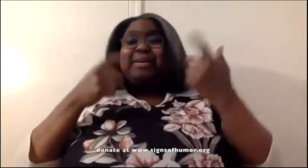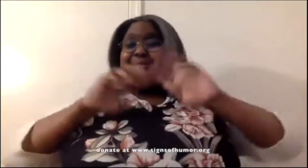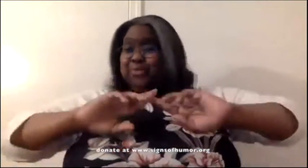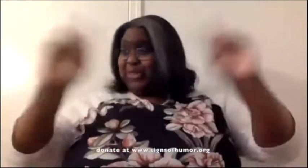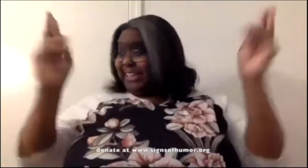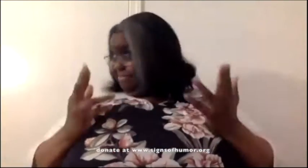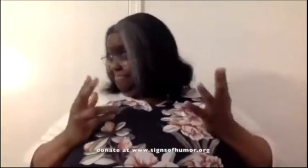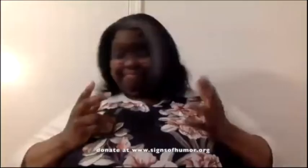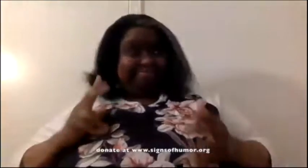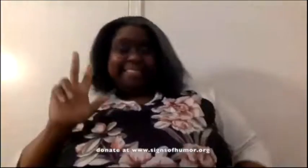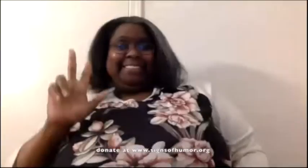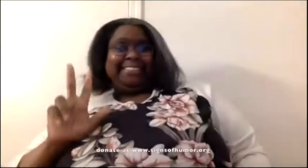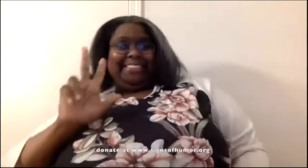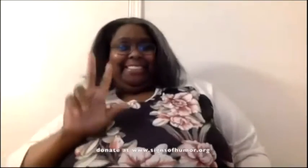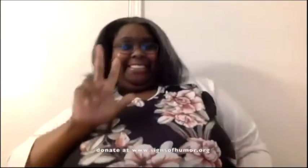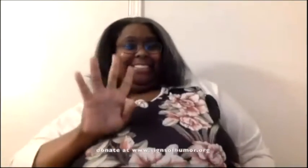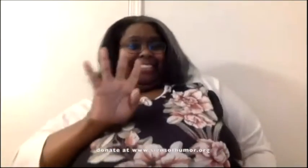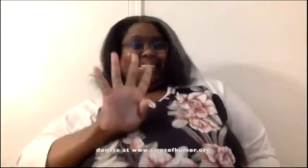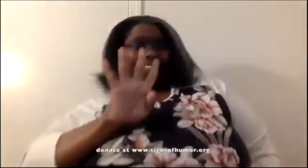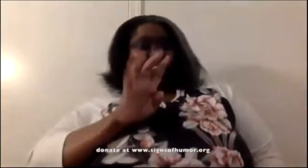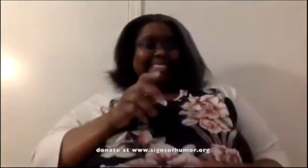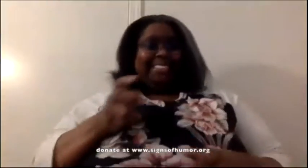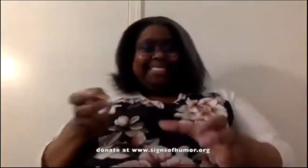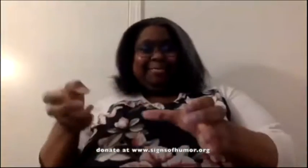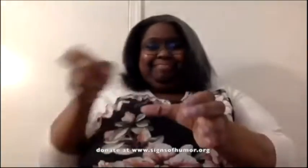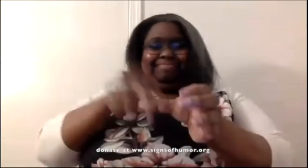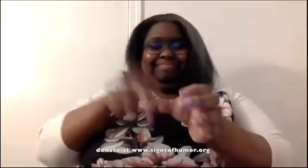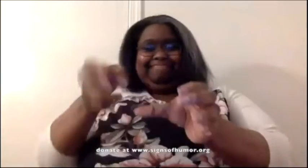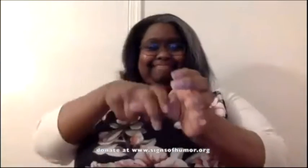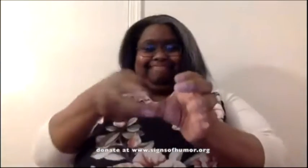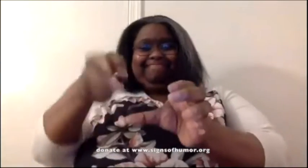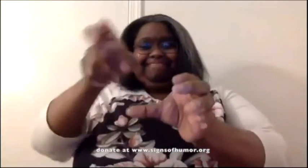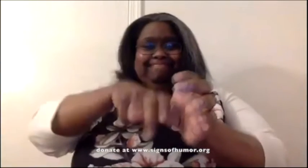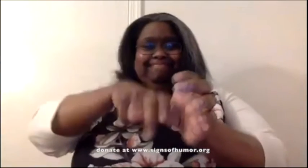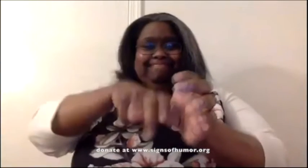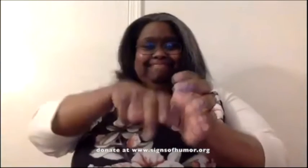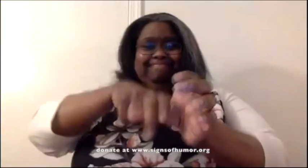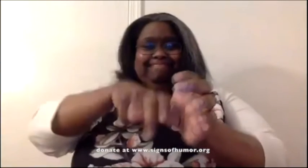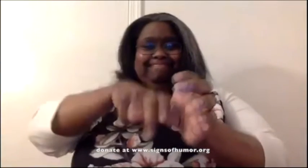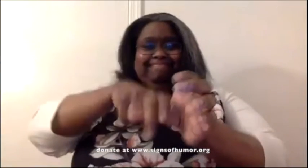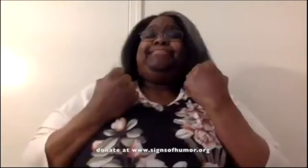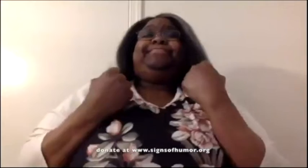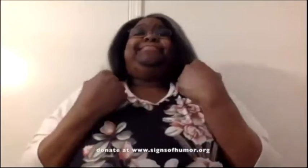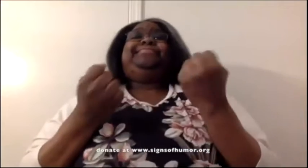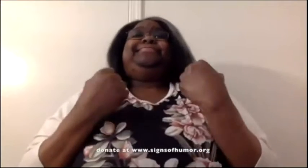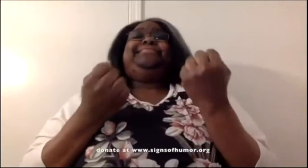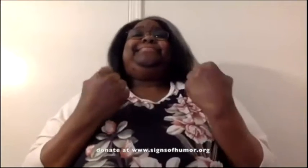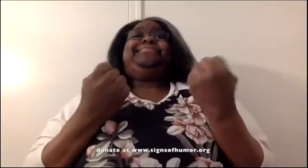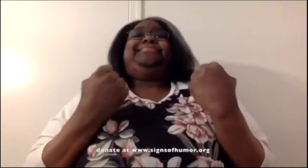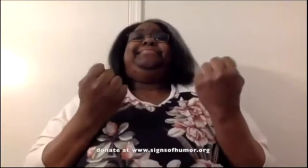I hate dresses. But nonetheless, we had to go. So the four of us got in the car and